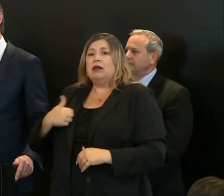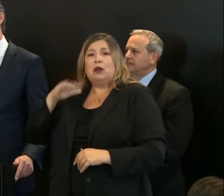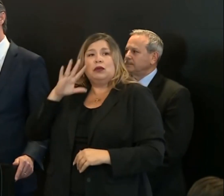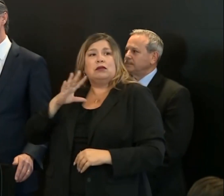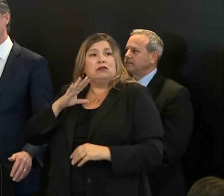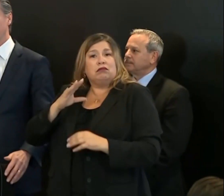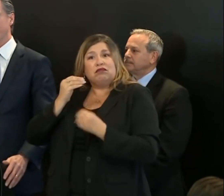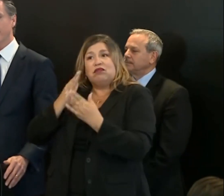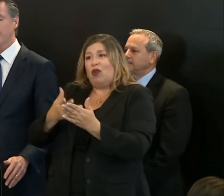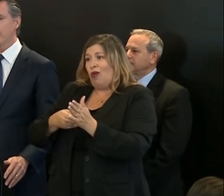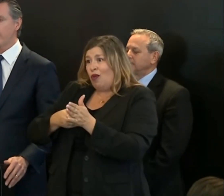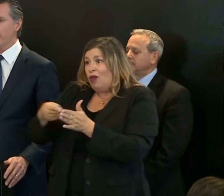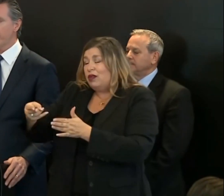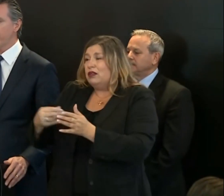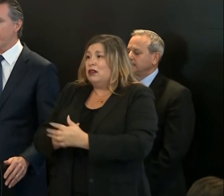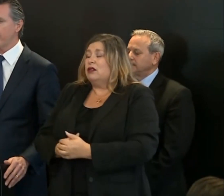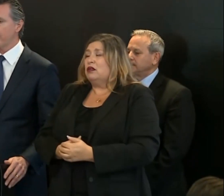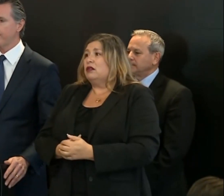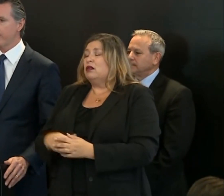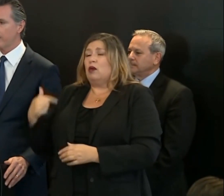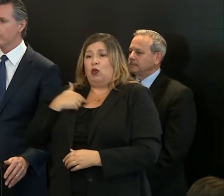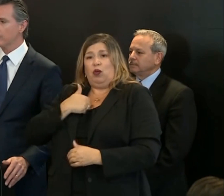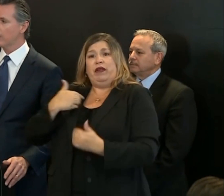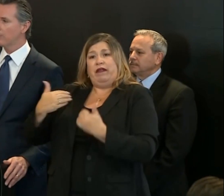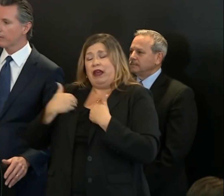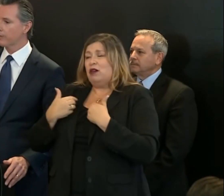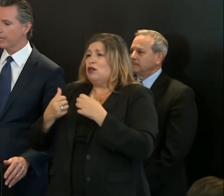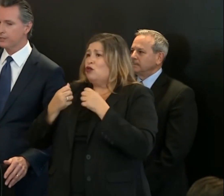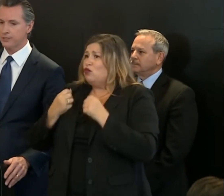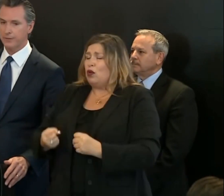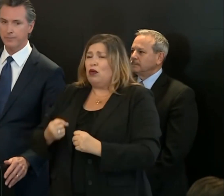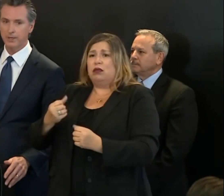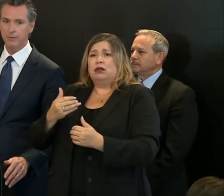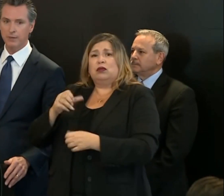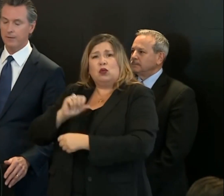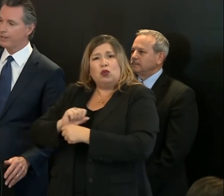honestly and forthrightly that we have had a very strong working